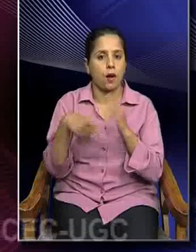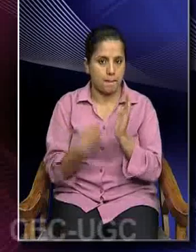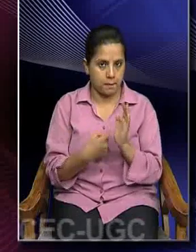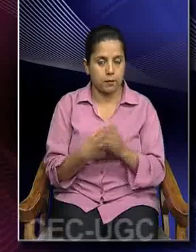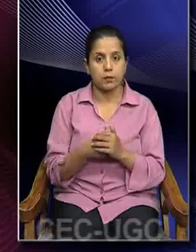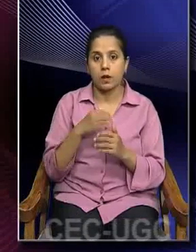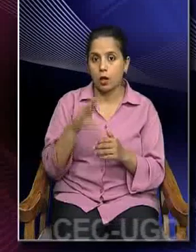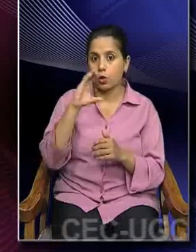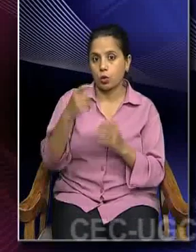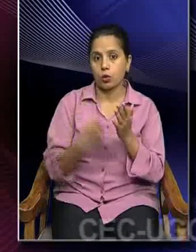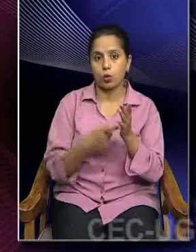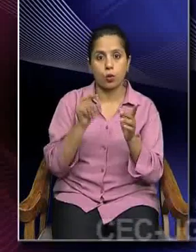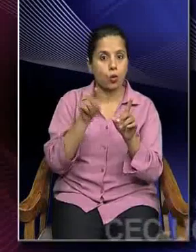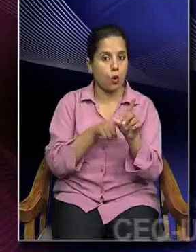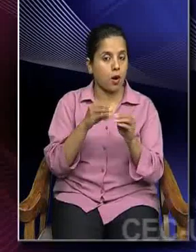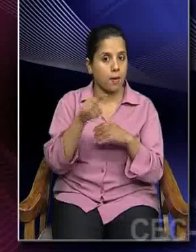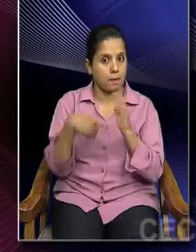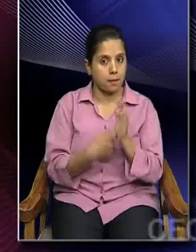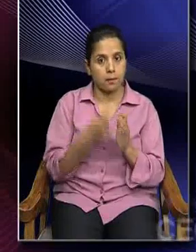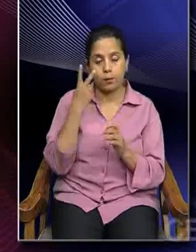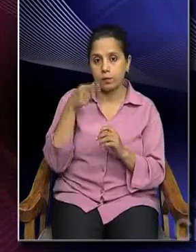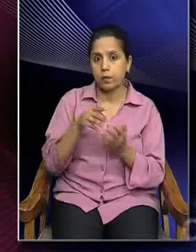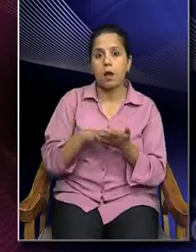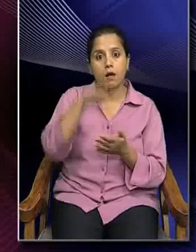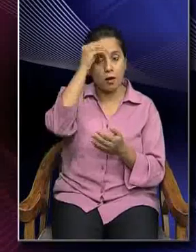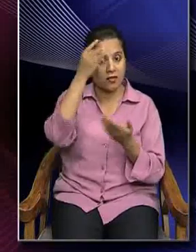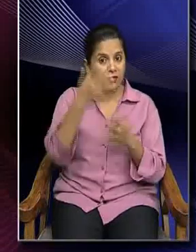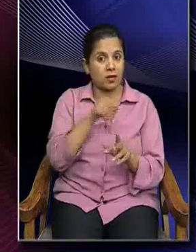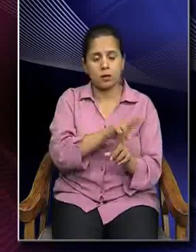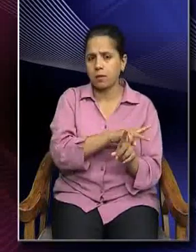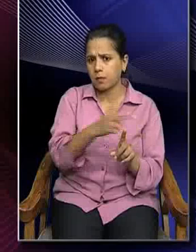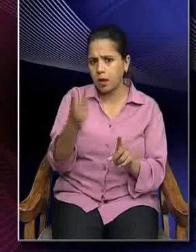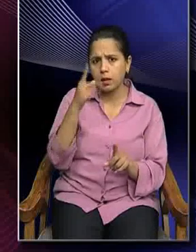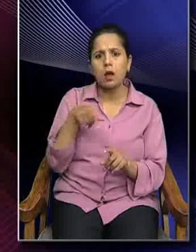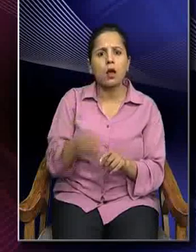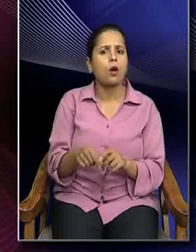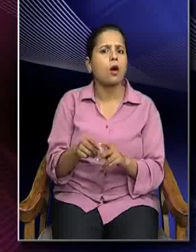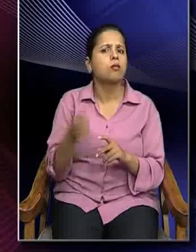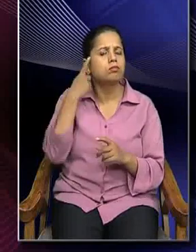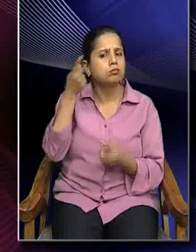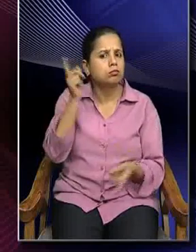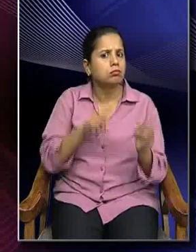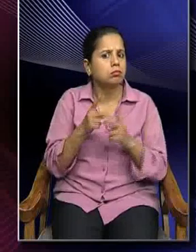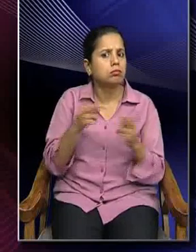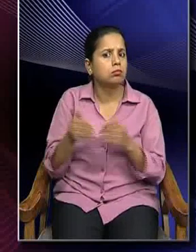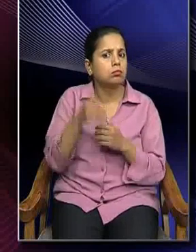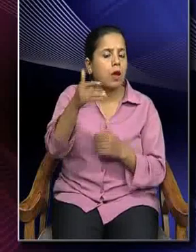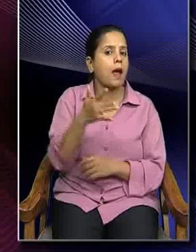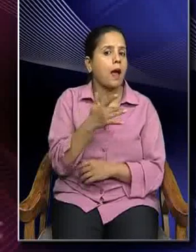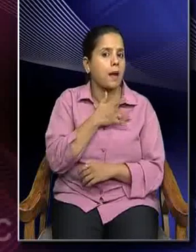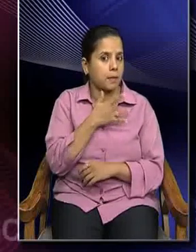to Kroeber, the mass of the learned and transmitted motor reaction,